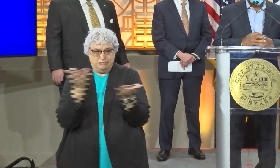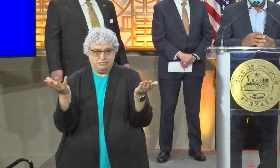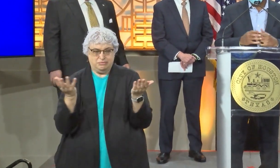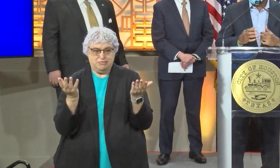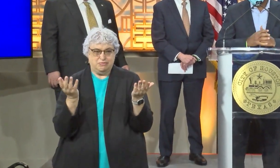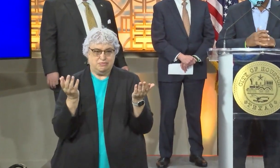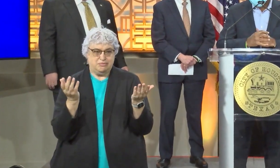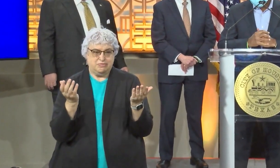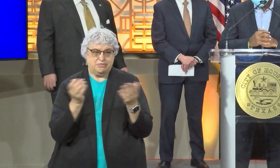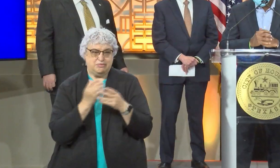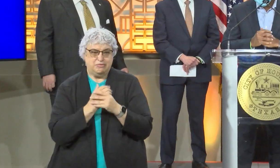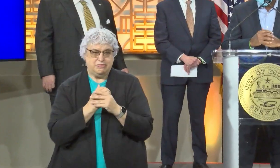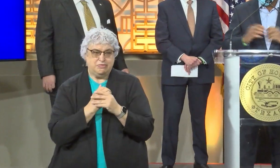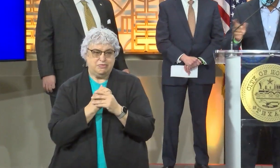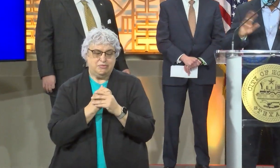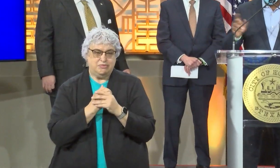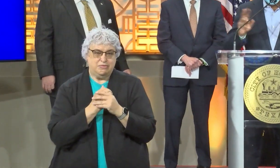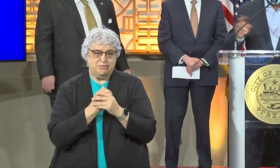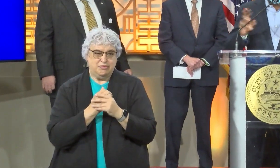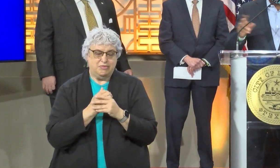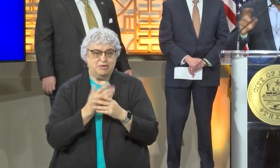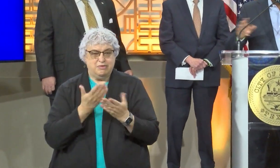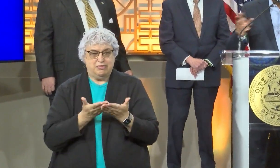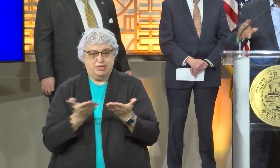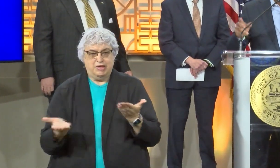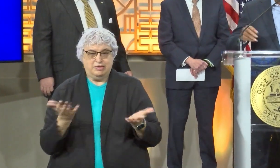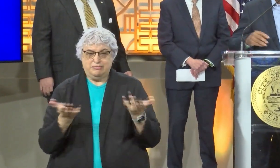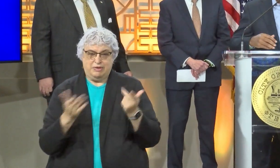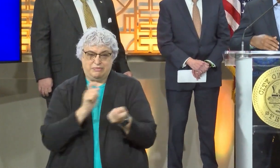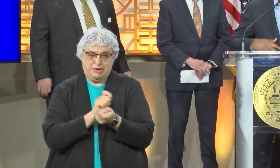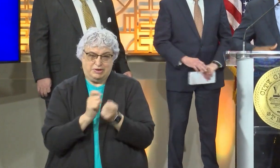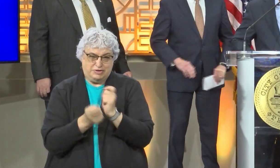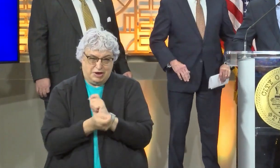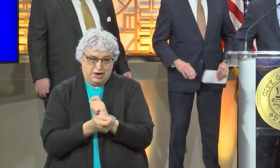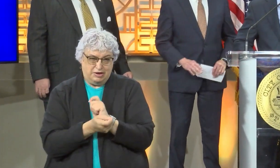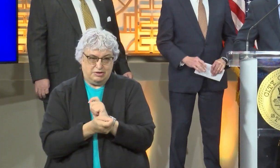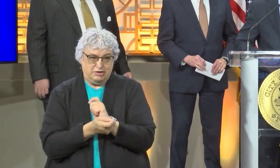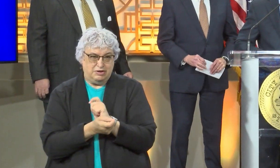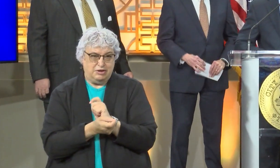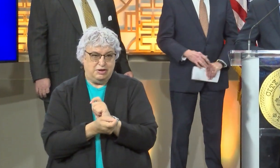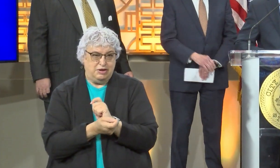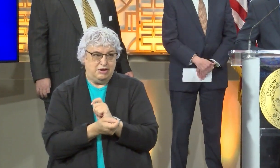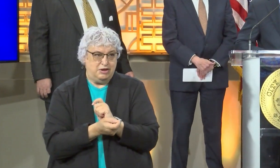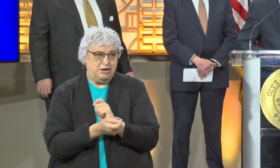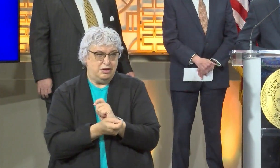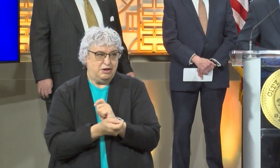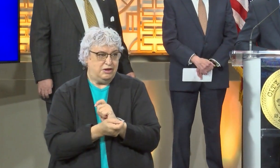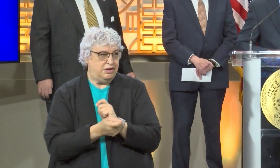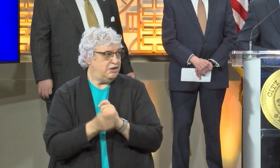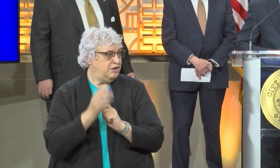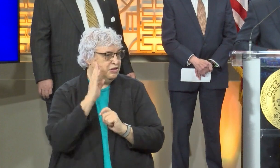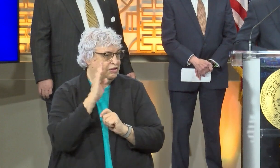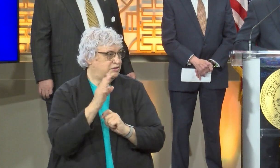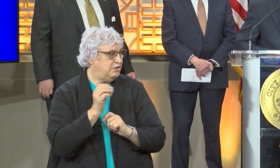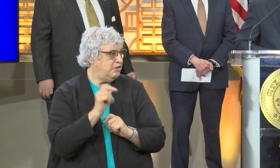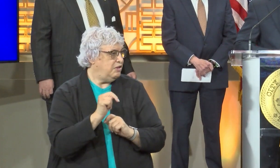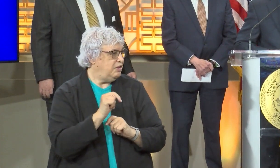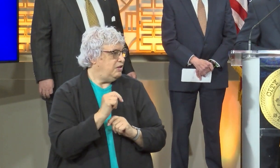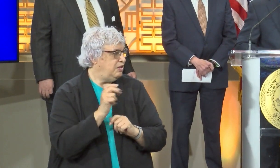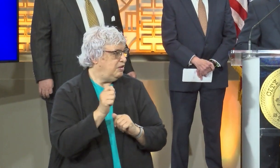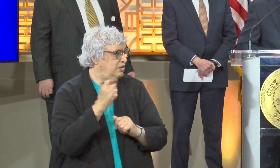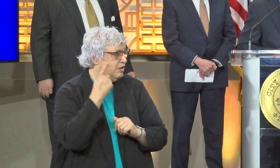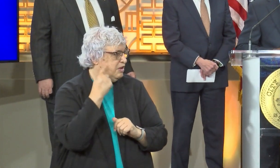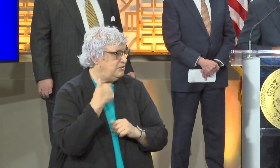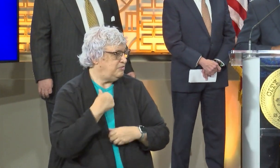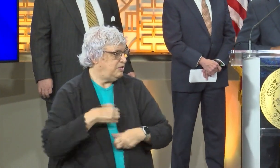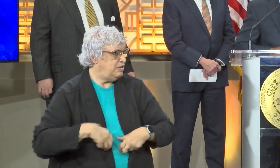even though things may be a little different, it doesn't. Hello, is this thing even on? Is it? Can you